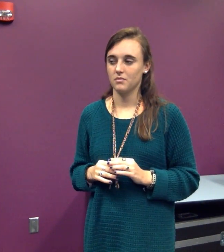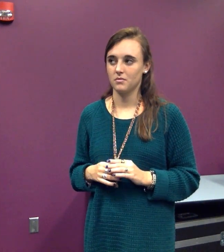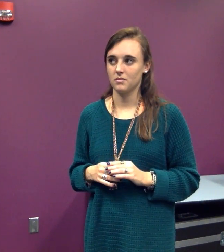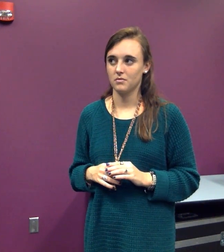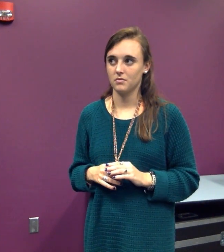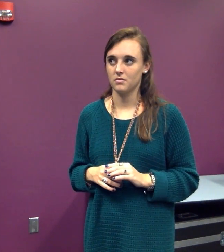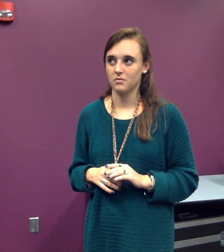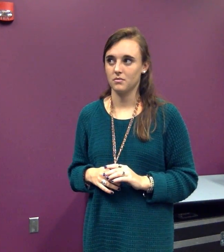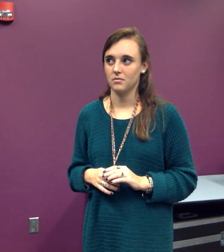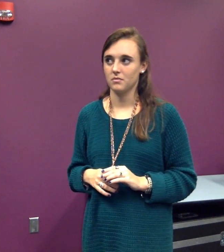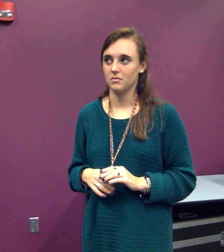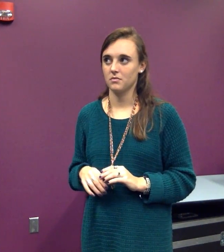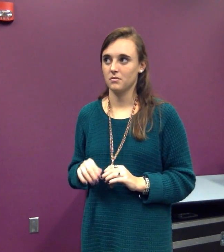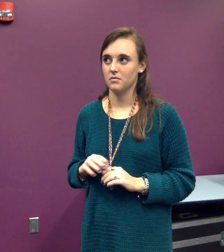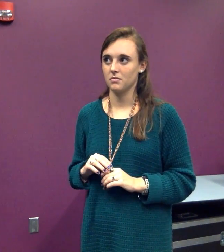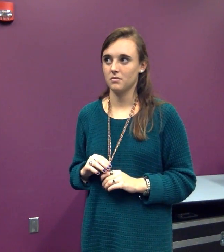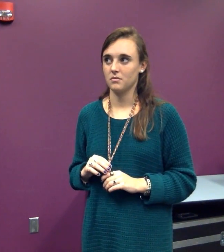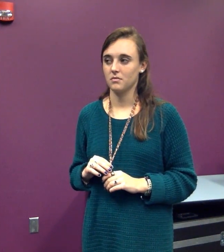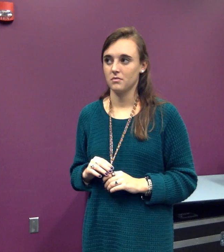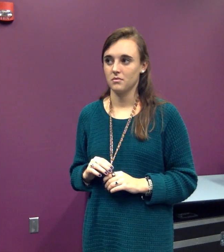Sure, I will give, look, let me show you something.